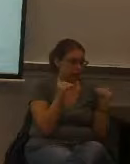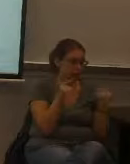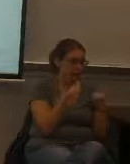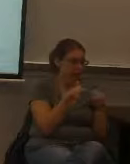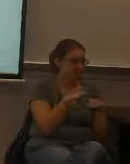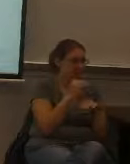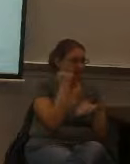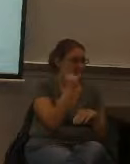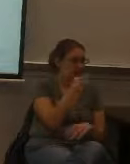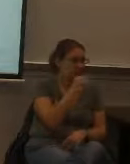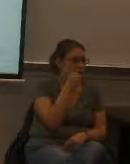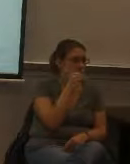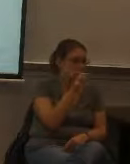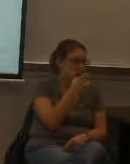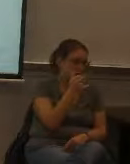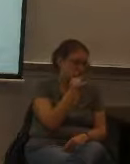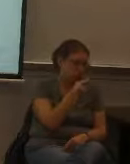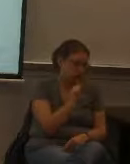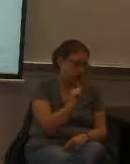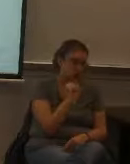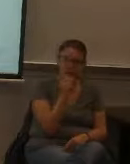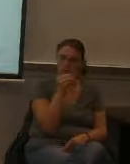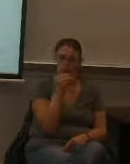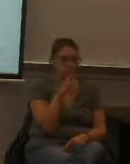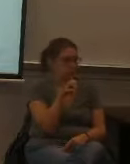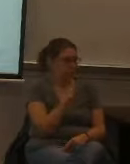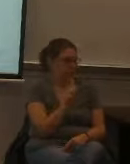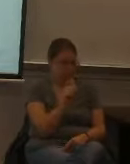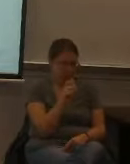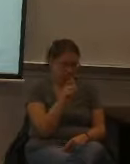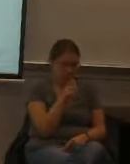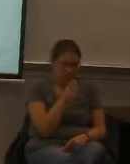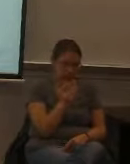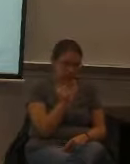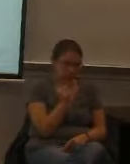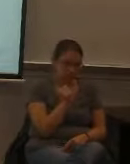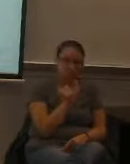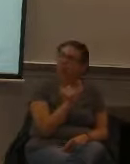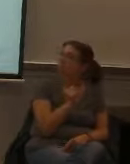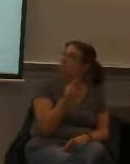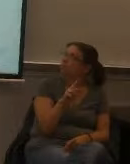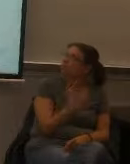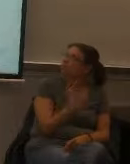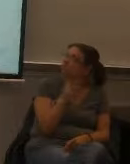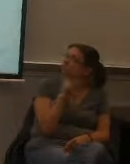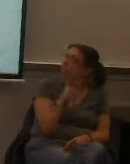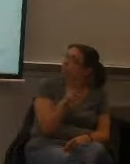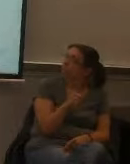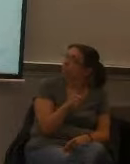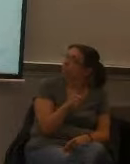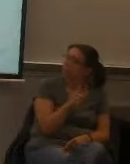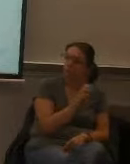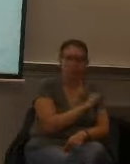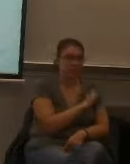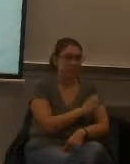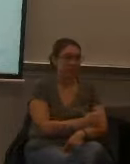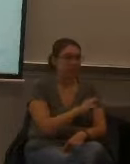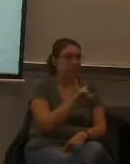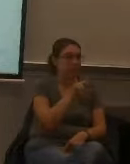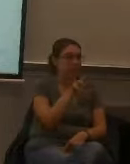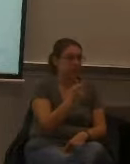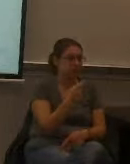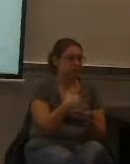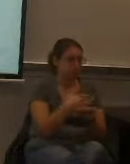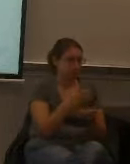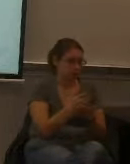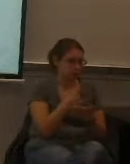upon the idea of food chains, right? Not food webs necessarily. The second is that the energy flux